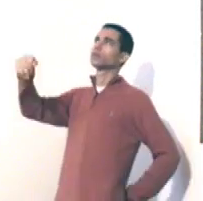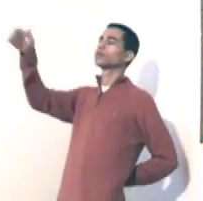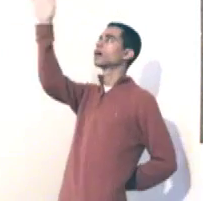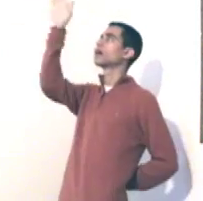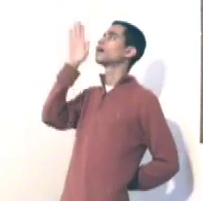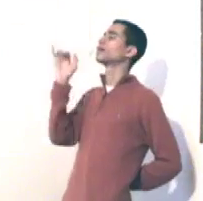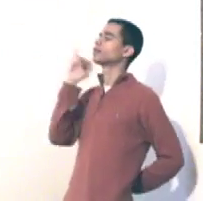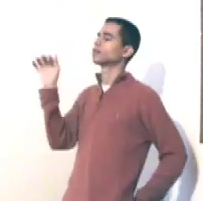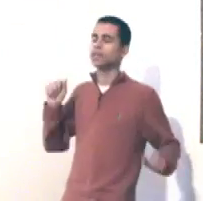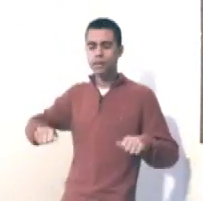God is